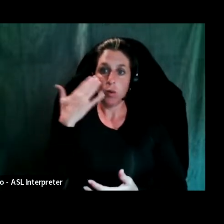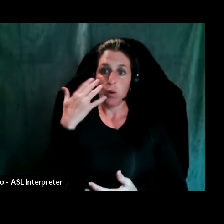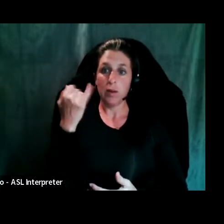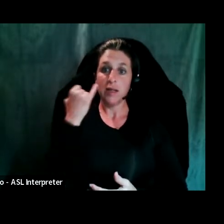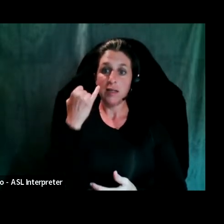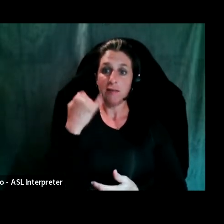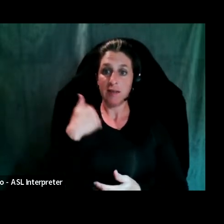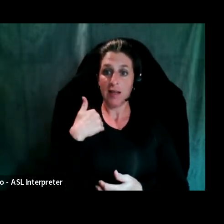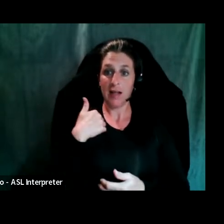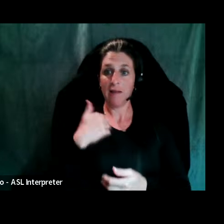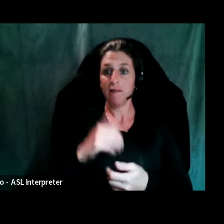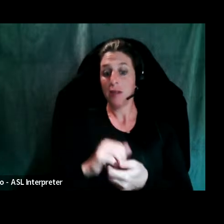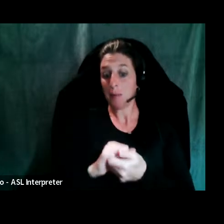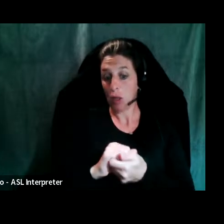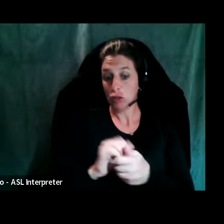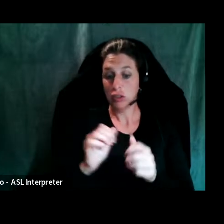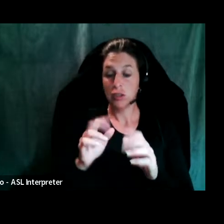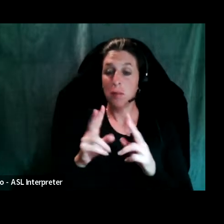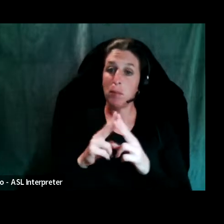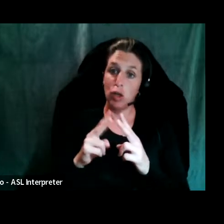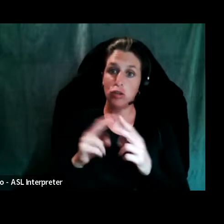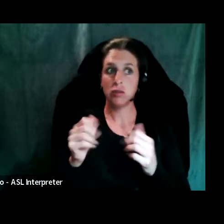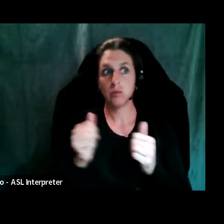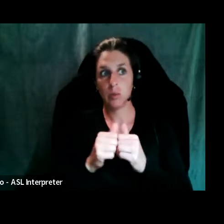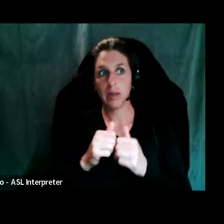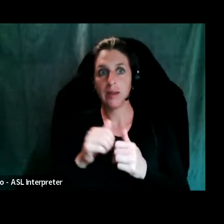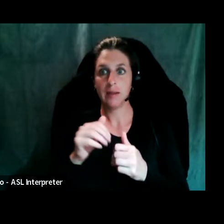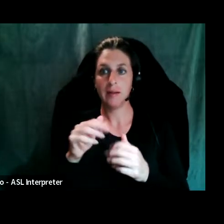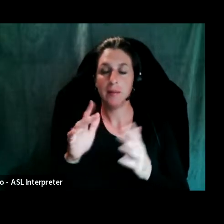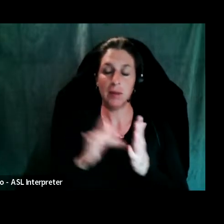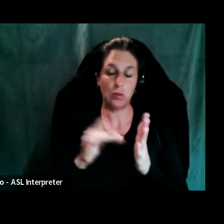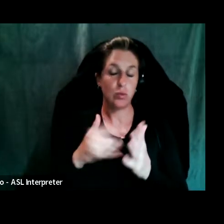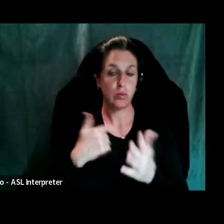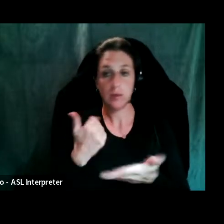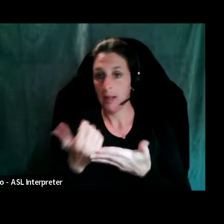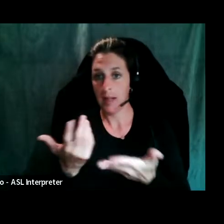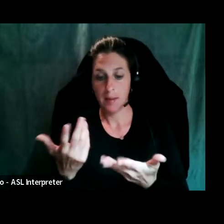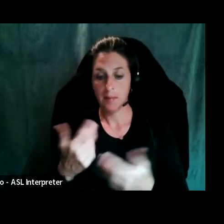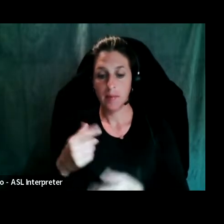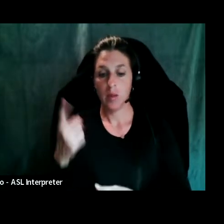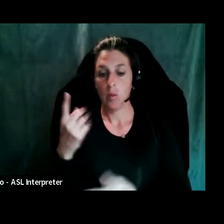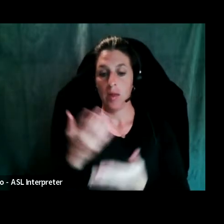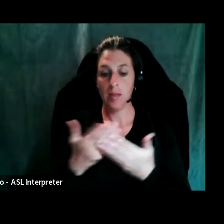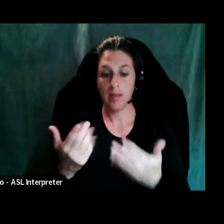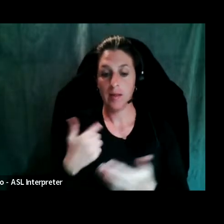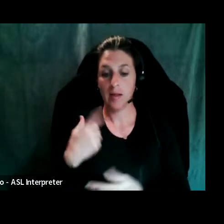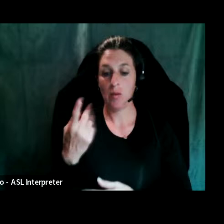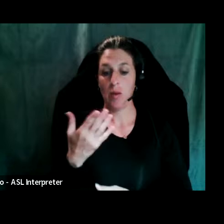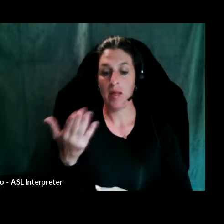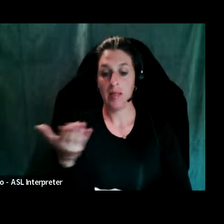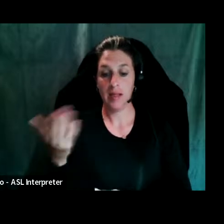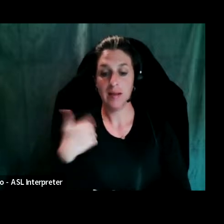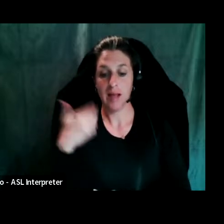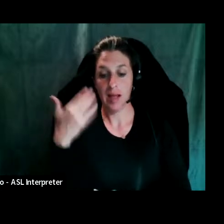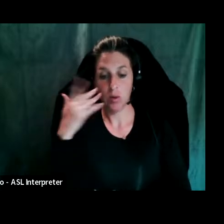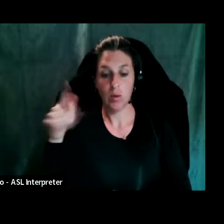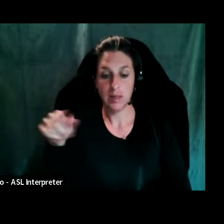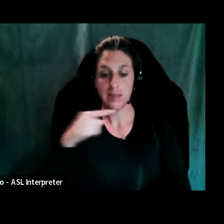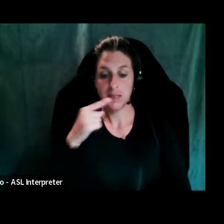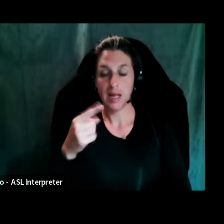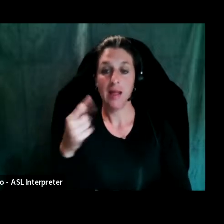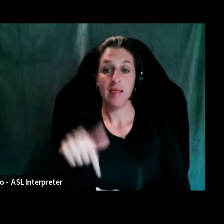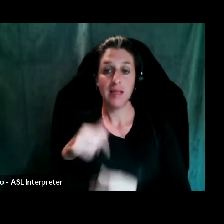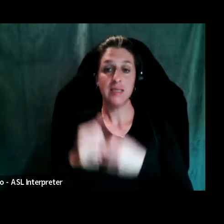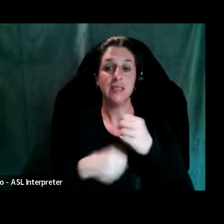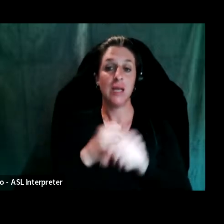middle schools to help out. Okay. Because one of the things that really is, you know, one of the things that I'm noticing is this year we worked with